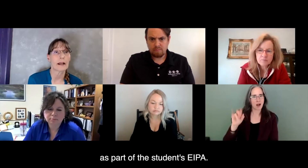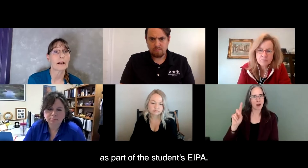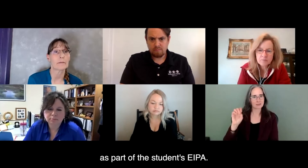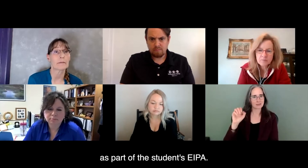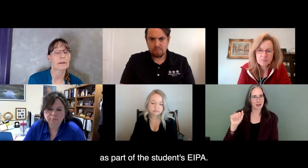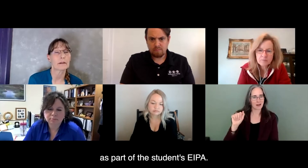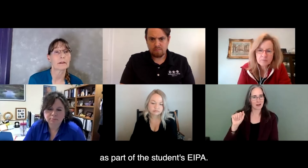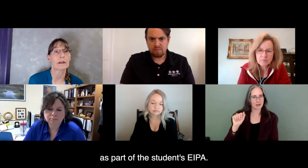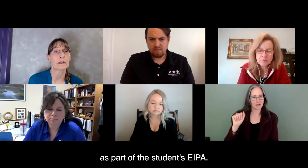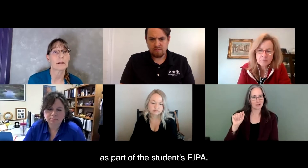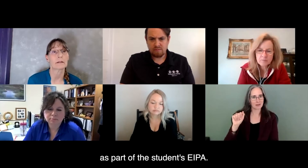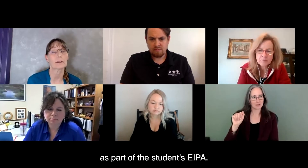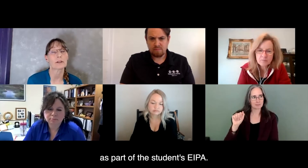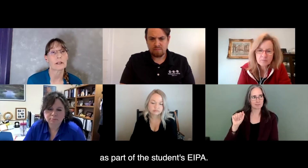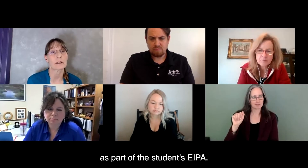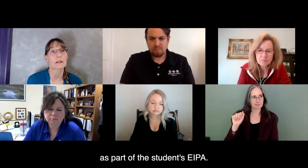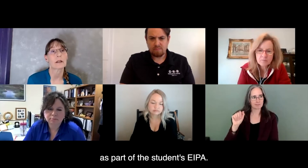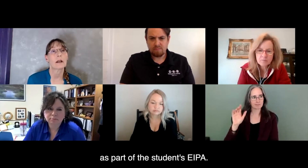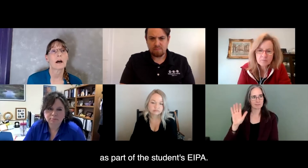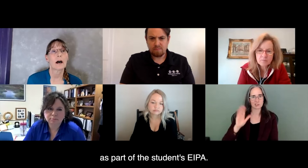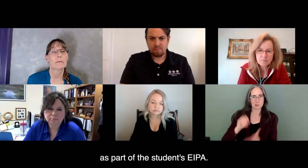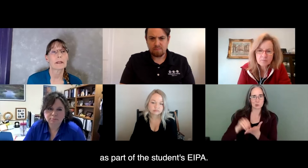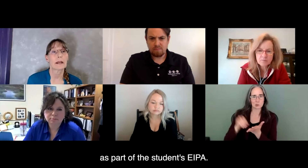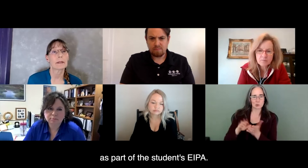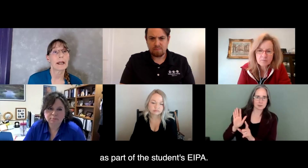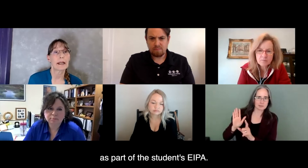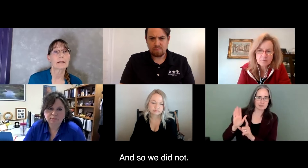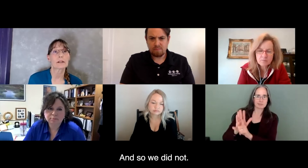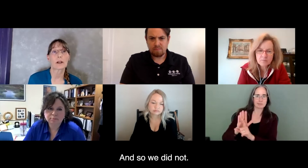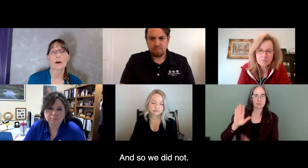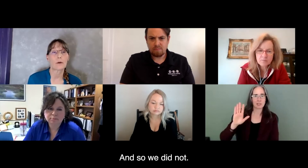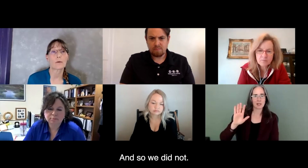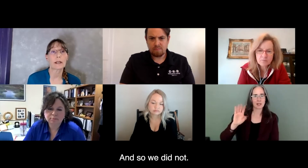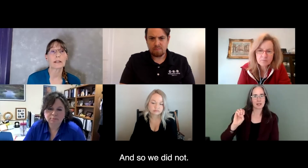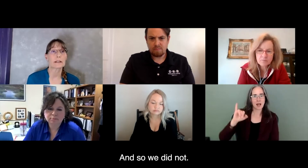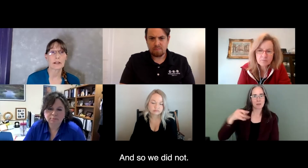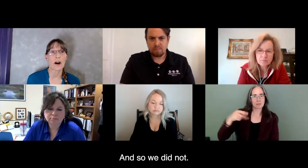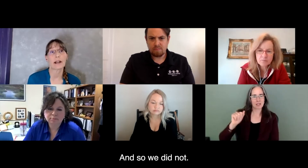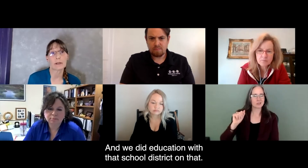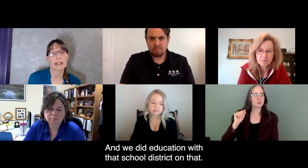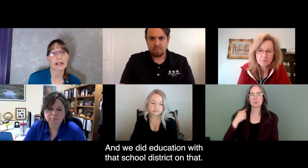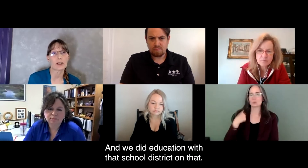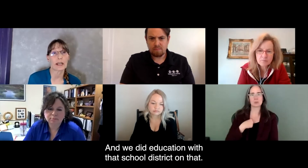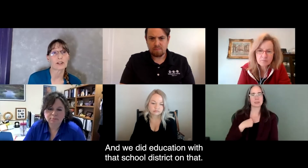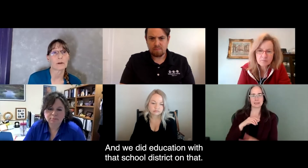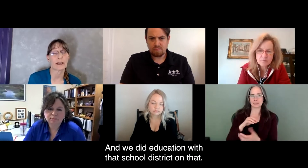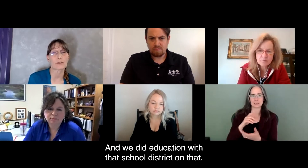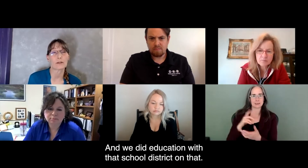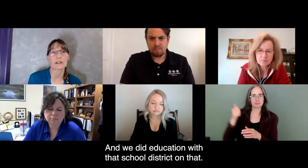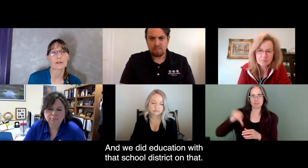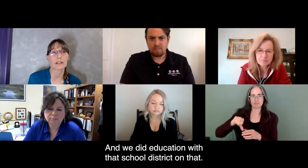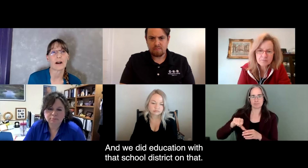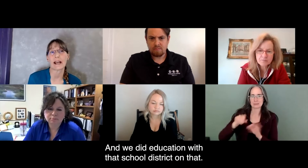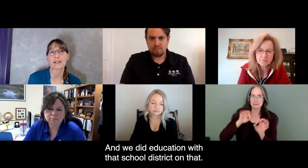of the students' EIPA. And so we did not, and we did education with that